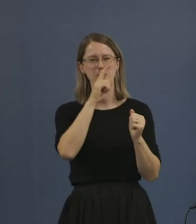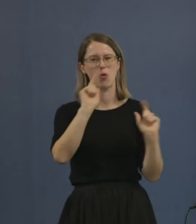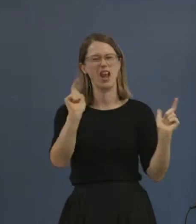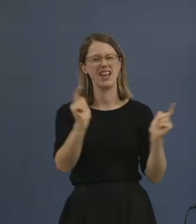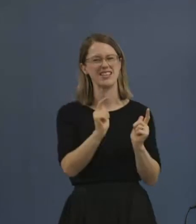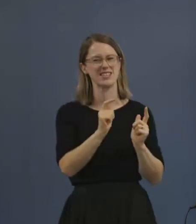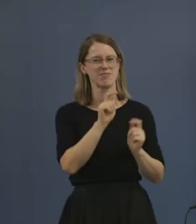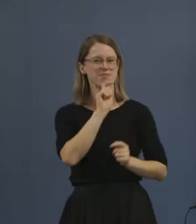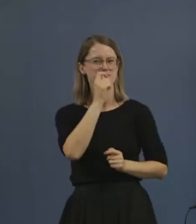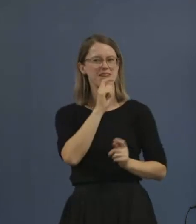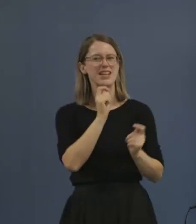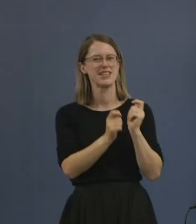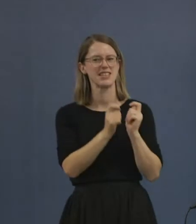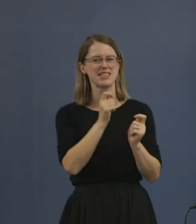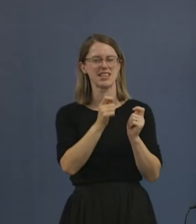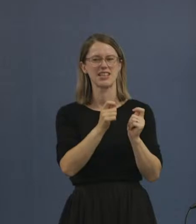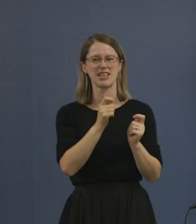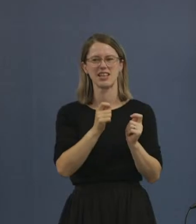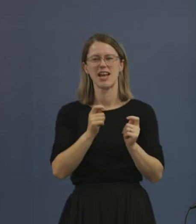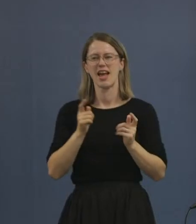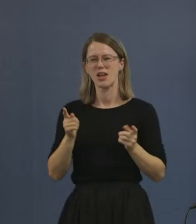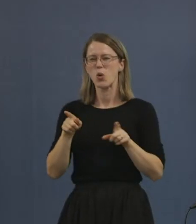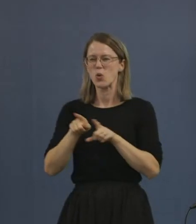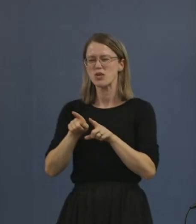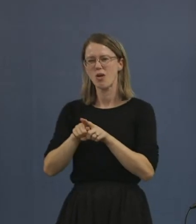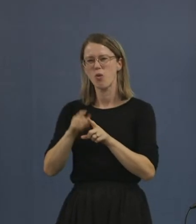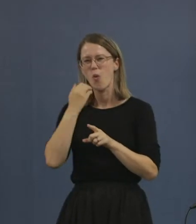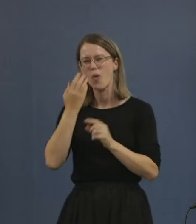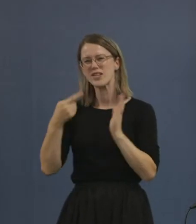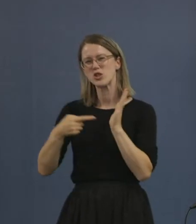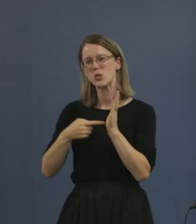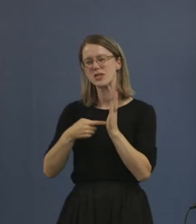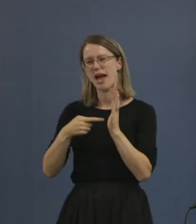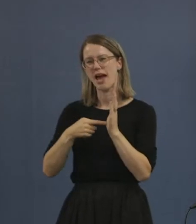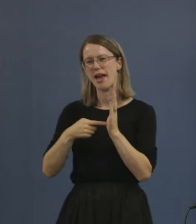and we do tend to see a bit of a Tuesday surge.